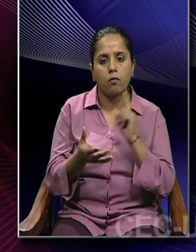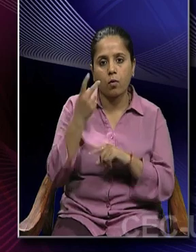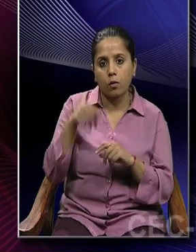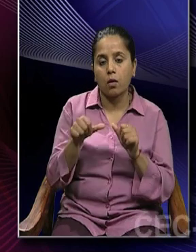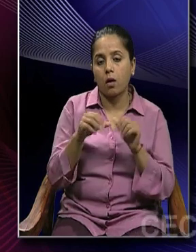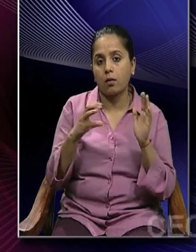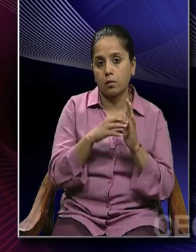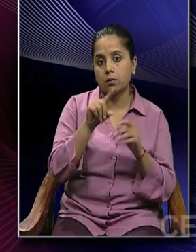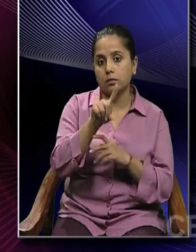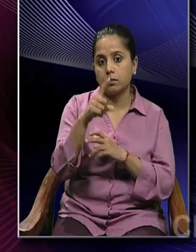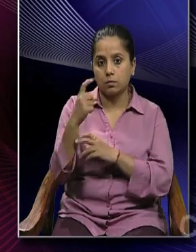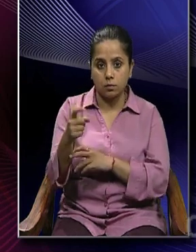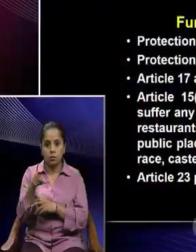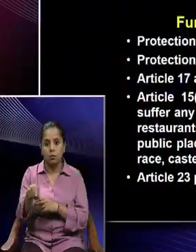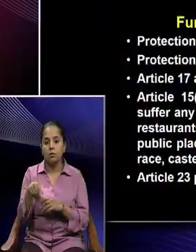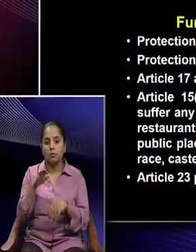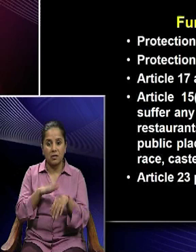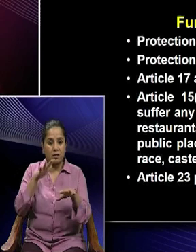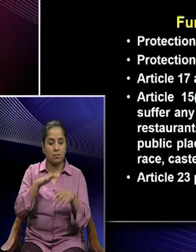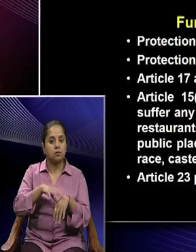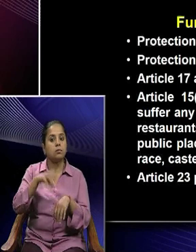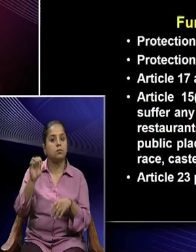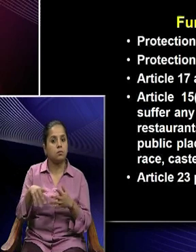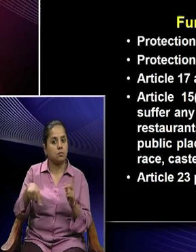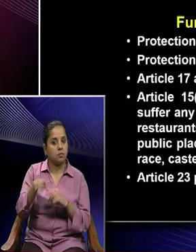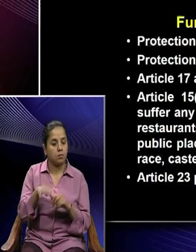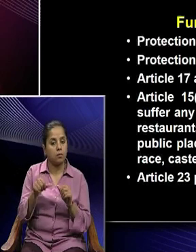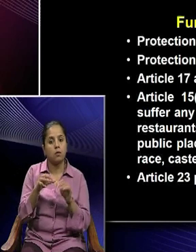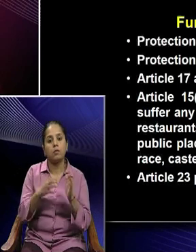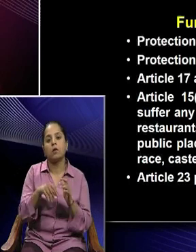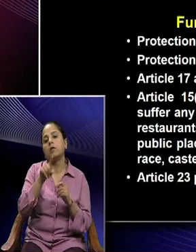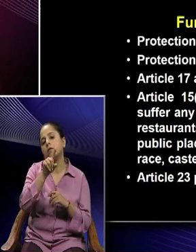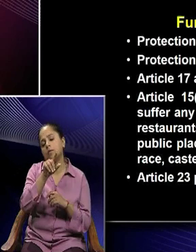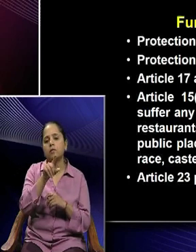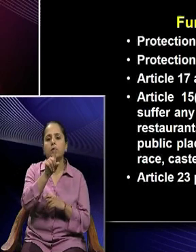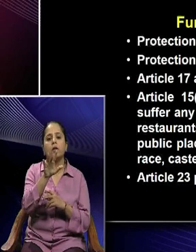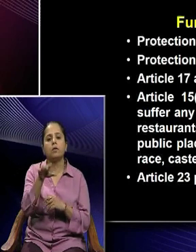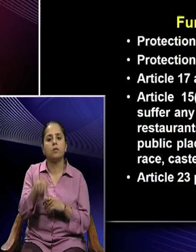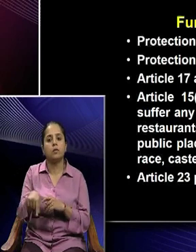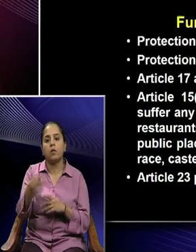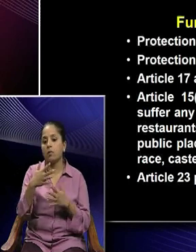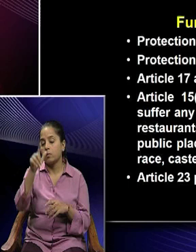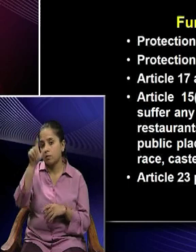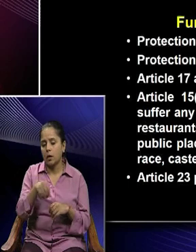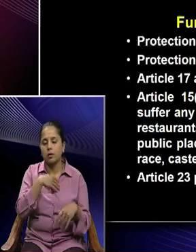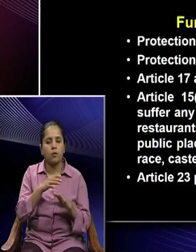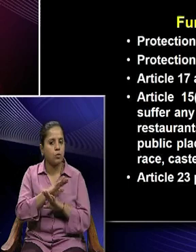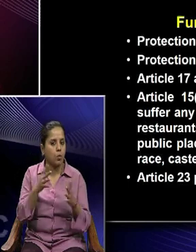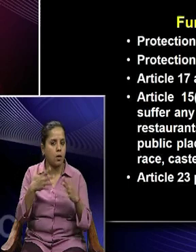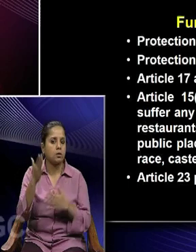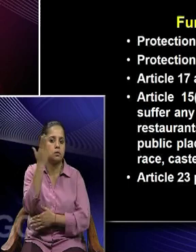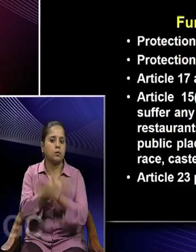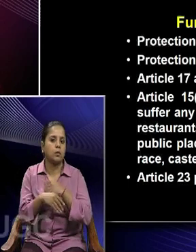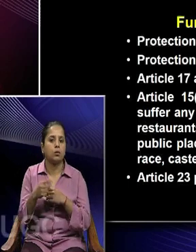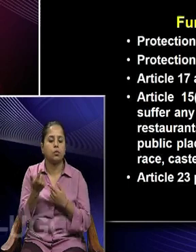Article 17, it abolished the untouchability, and Article 15 2 says that no citizen shall suffer any disability in the